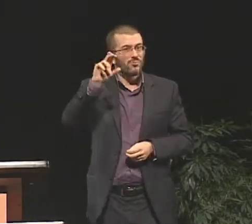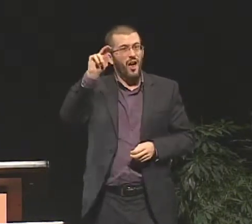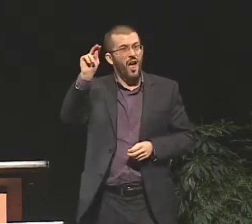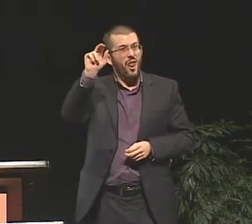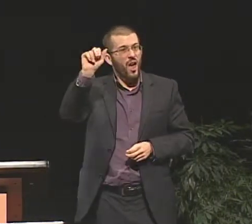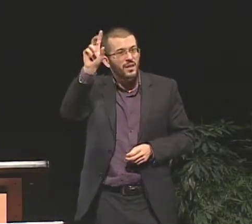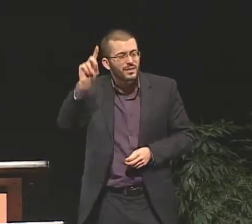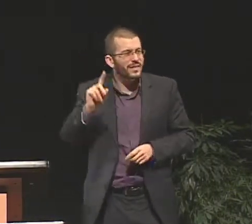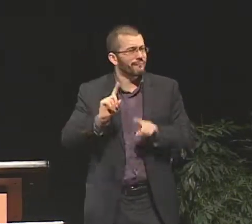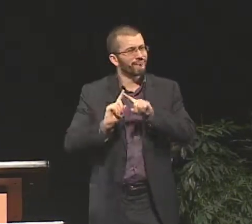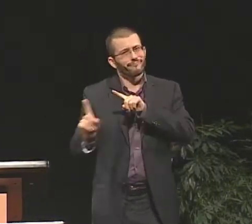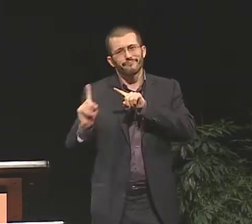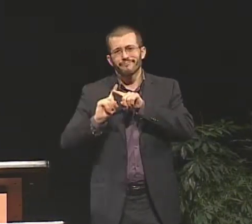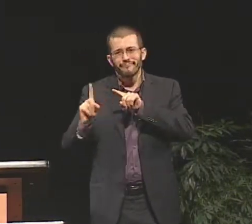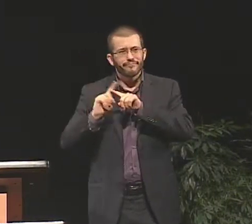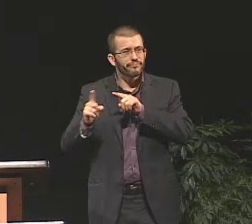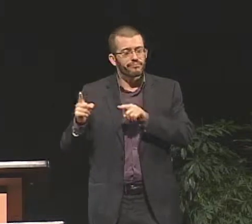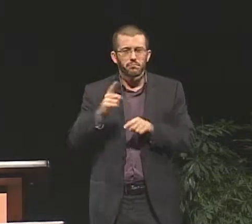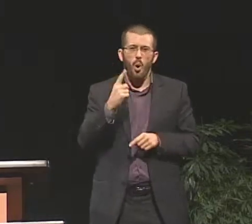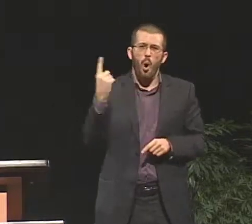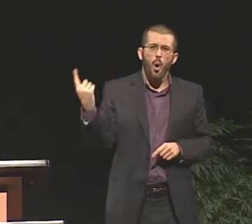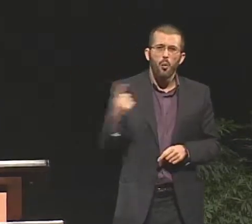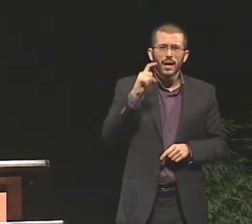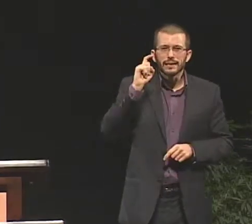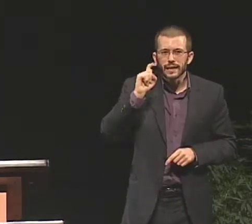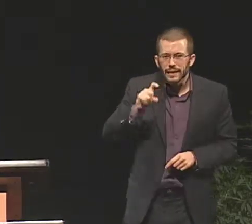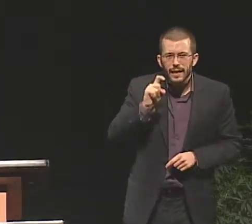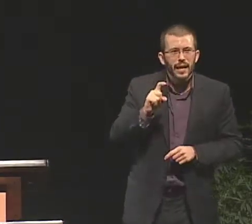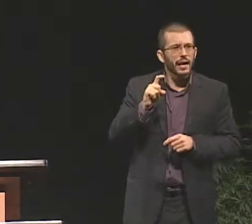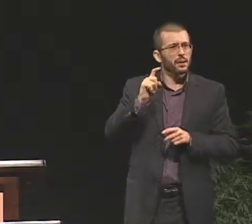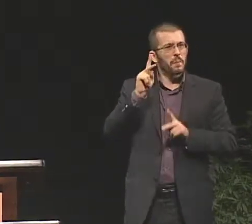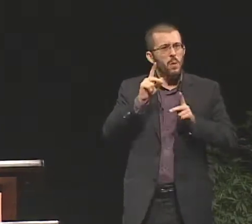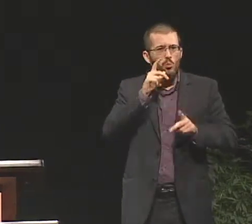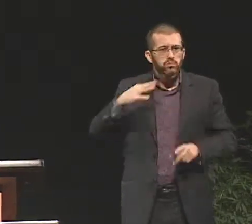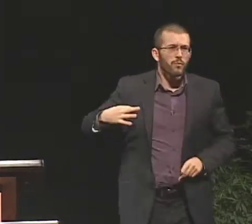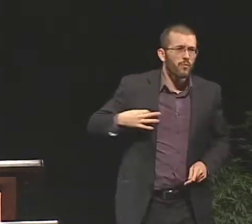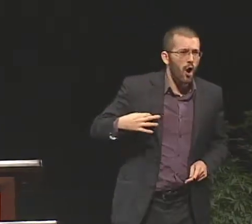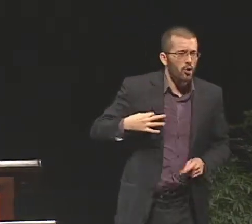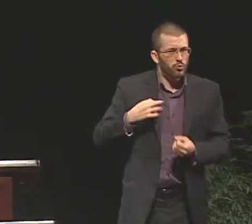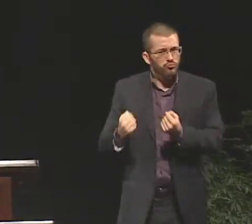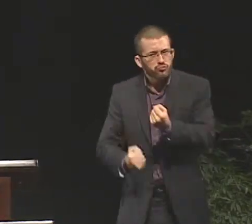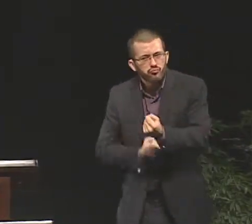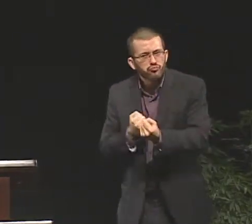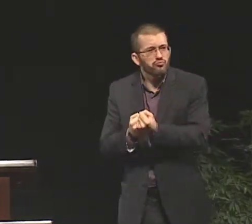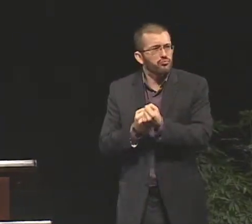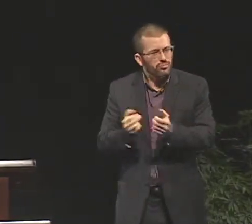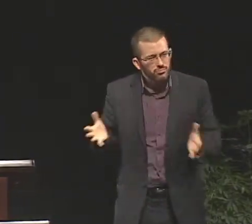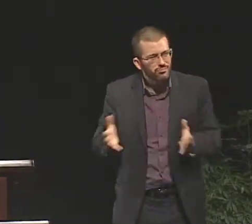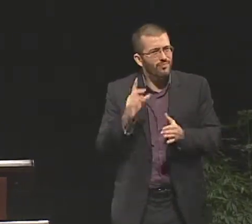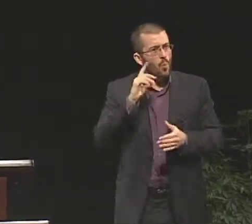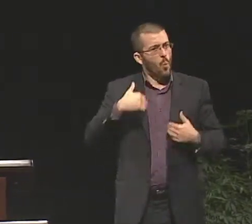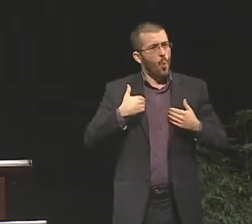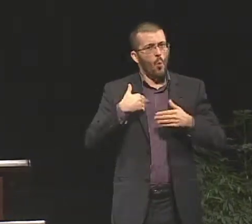the NAD, all these different organizations. We need people to volunteer, to show their support, to be a